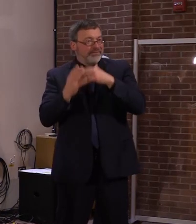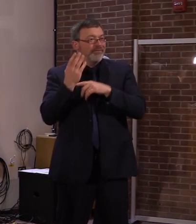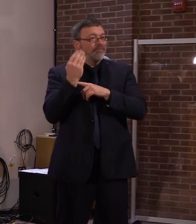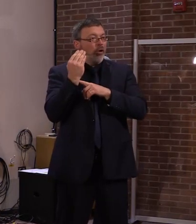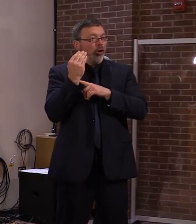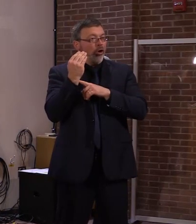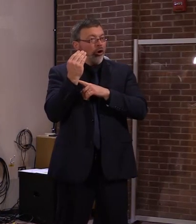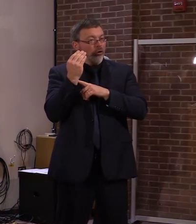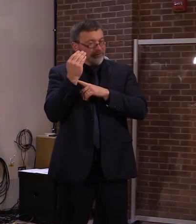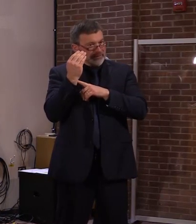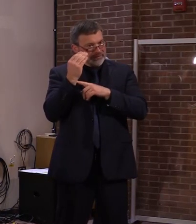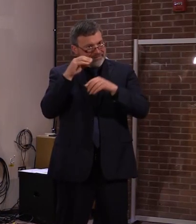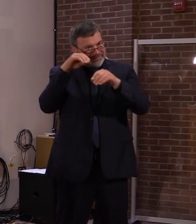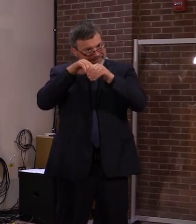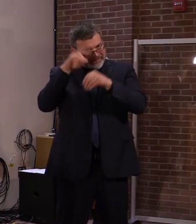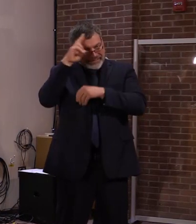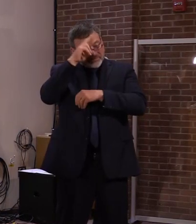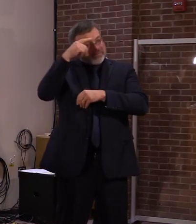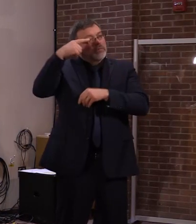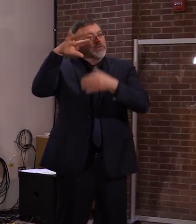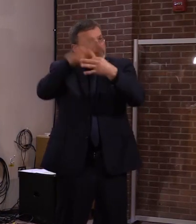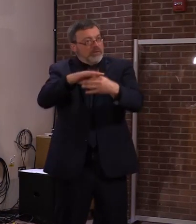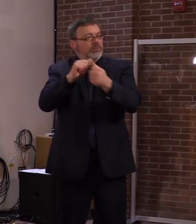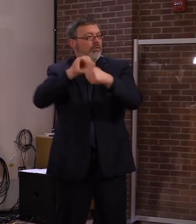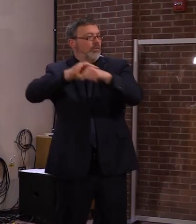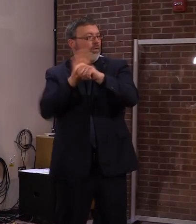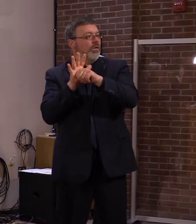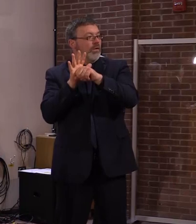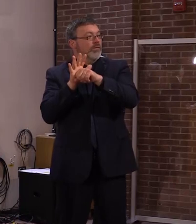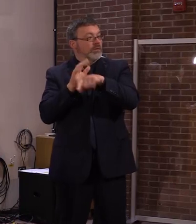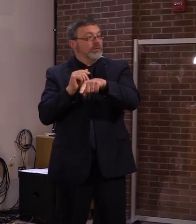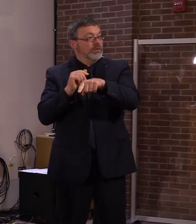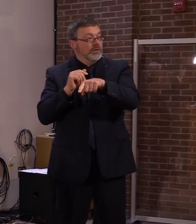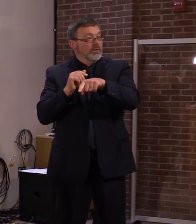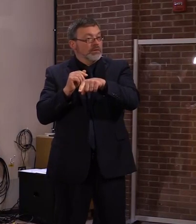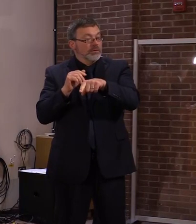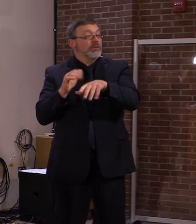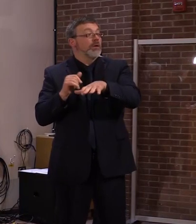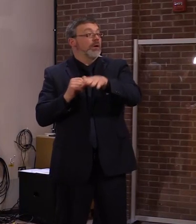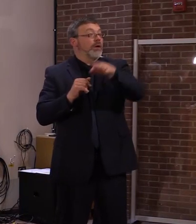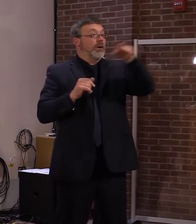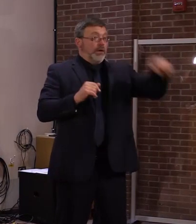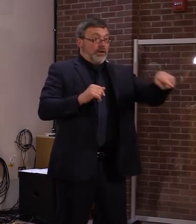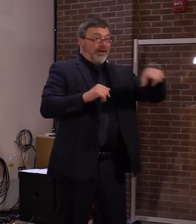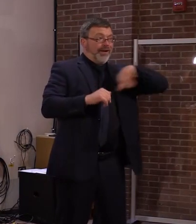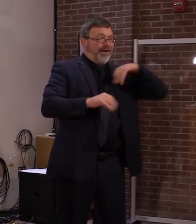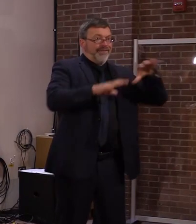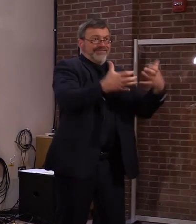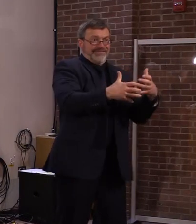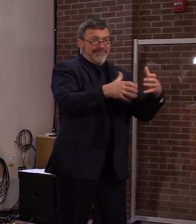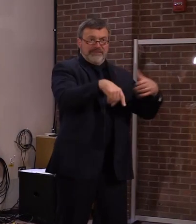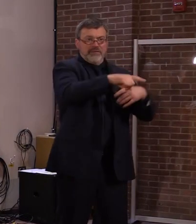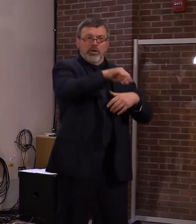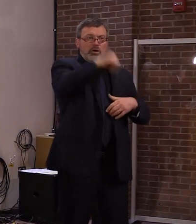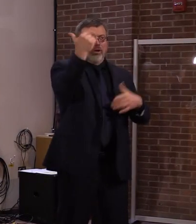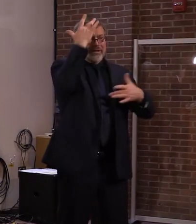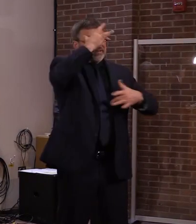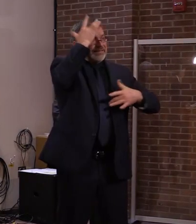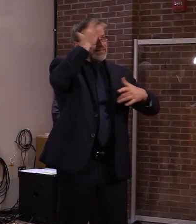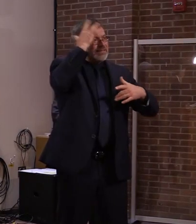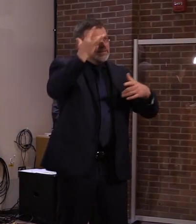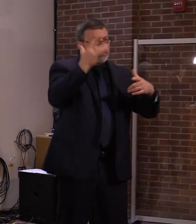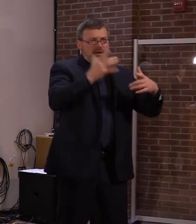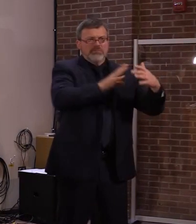But because of increases in non-COVID cases, we've had days where there are only 10 open ICU beds in the